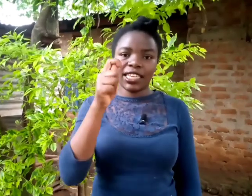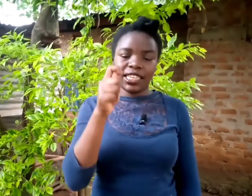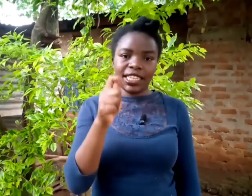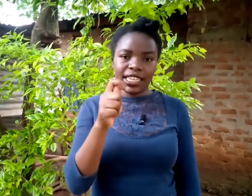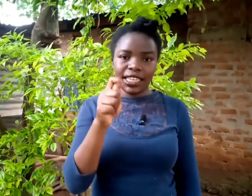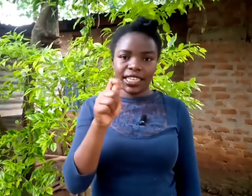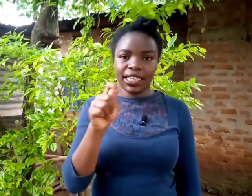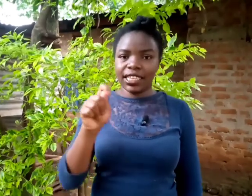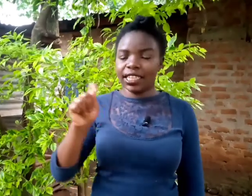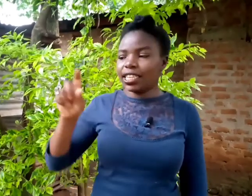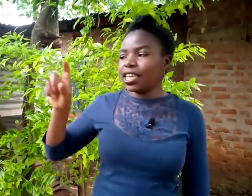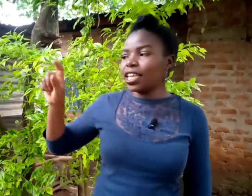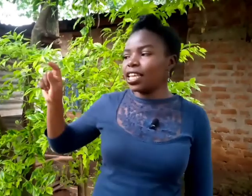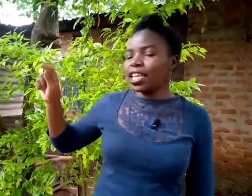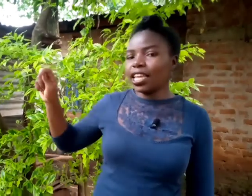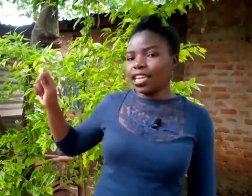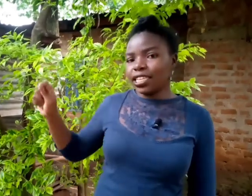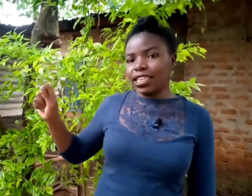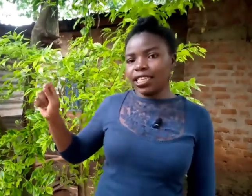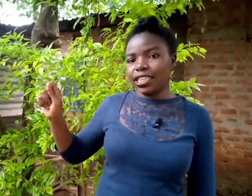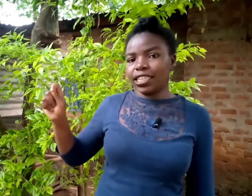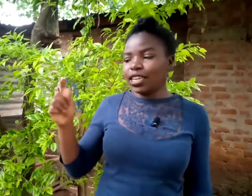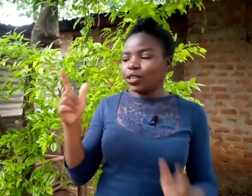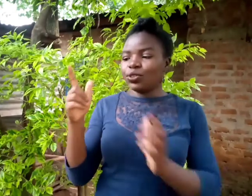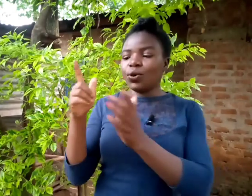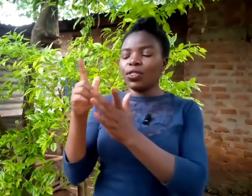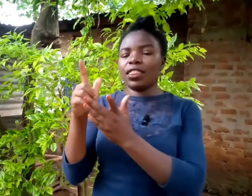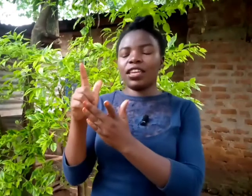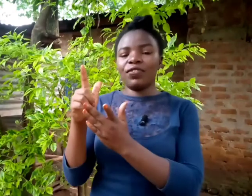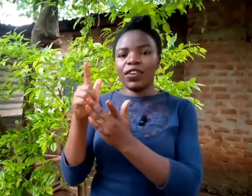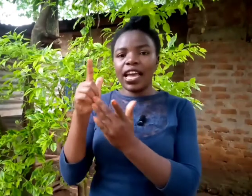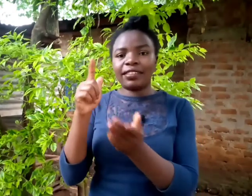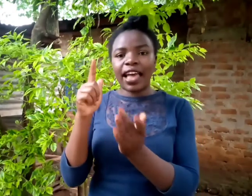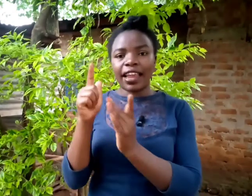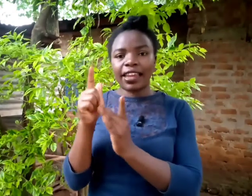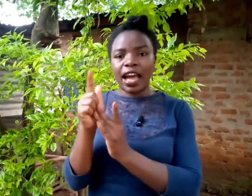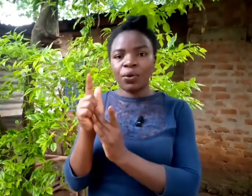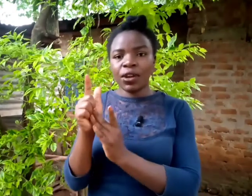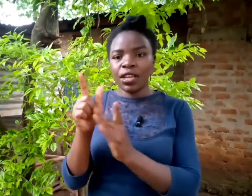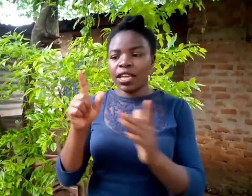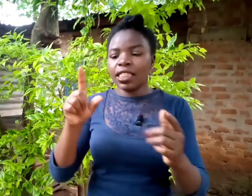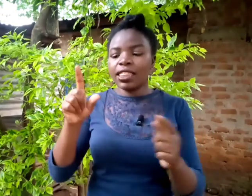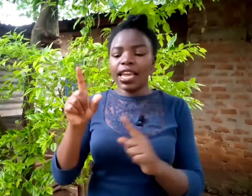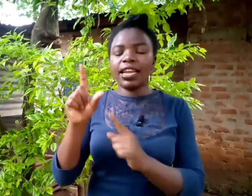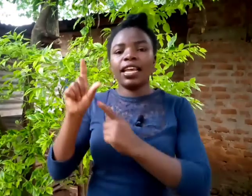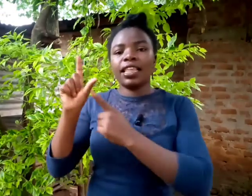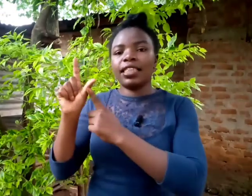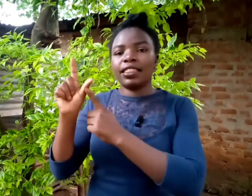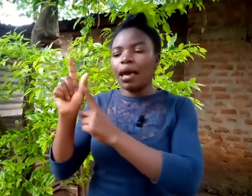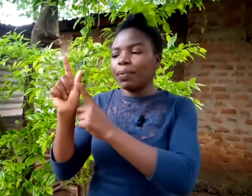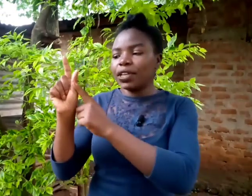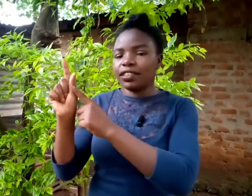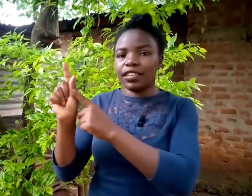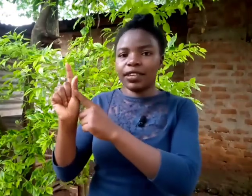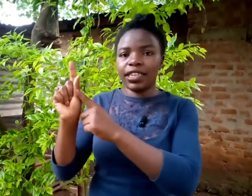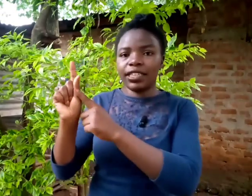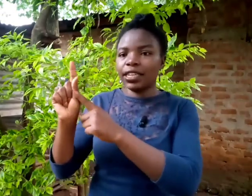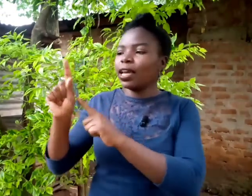T, T. So the three fingers are down, then the thumb is straight.